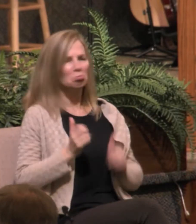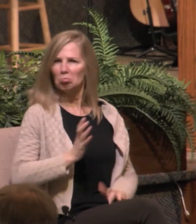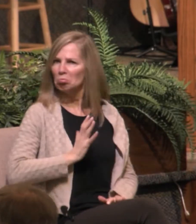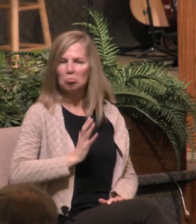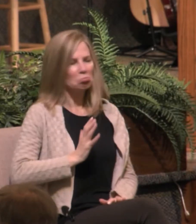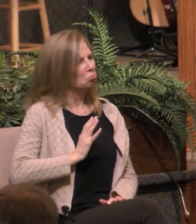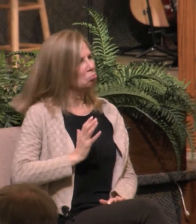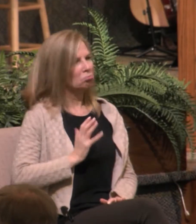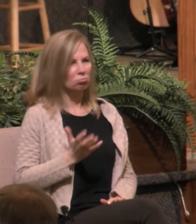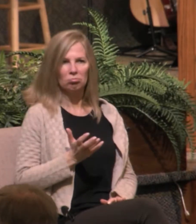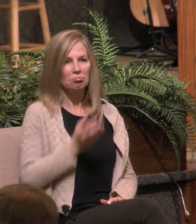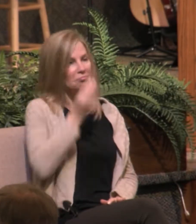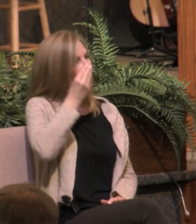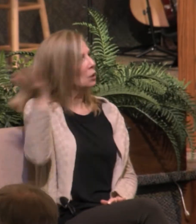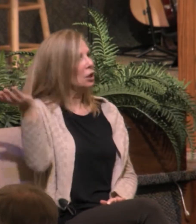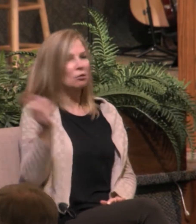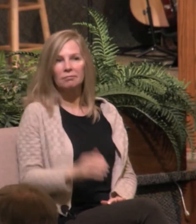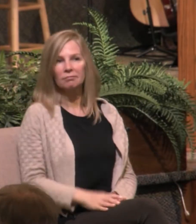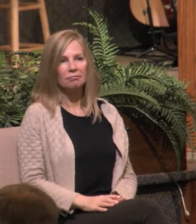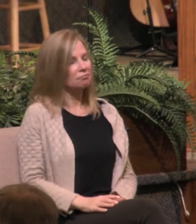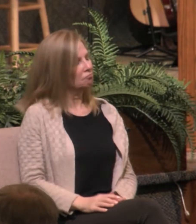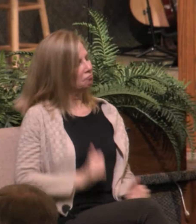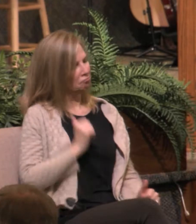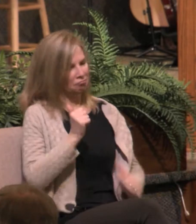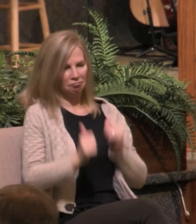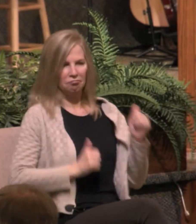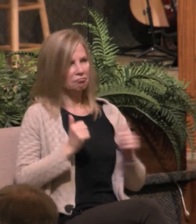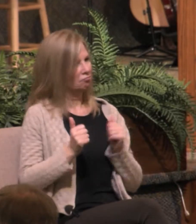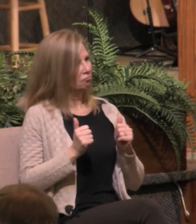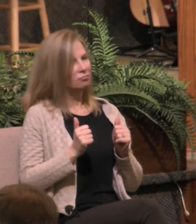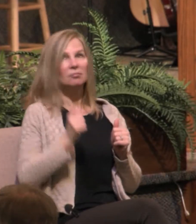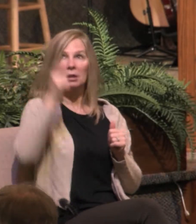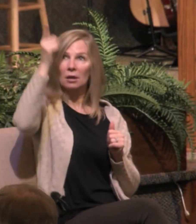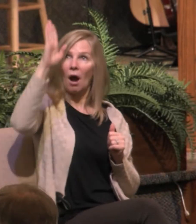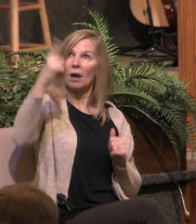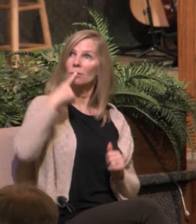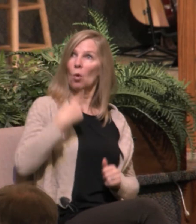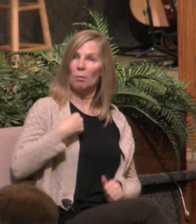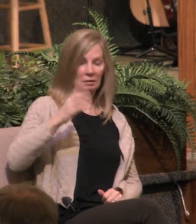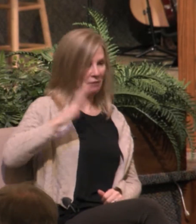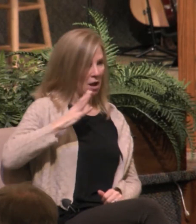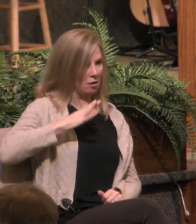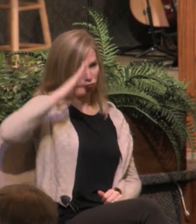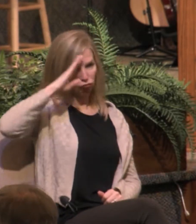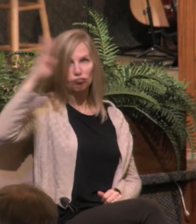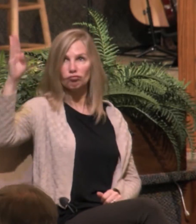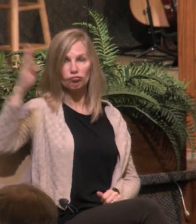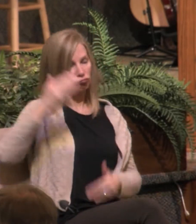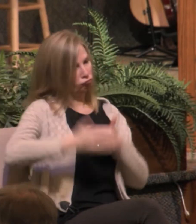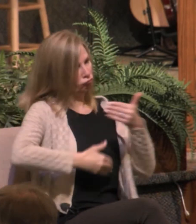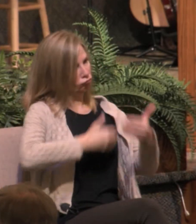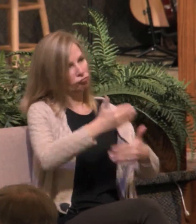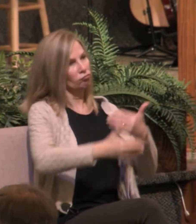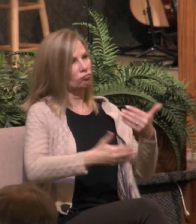Now he didn't care. He was going to do what God said. What's the difference?